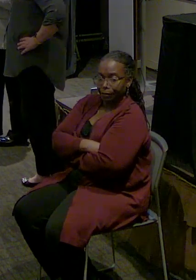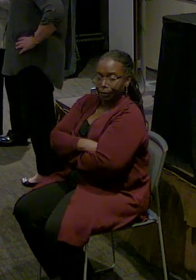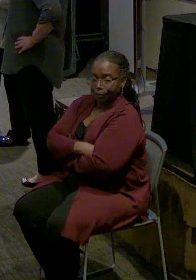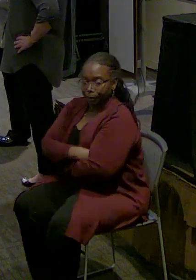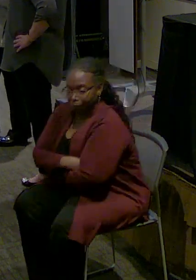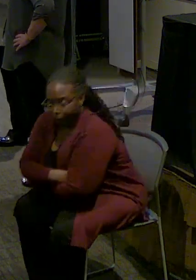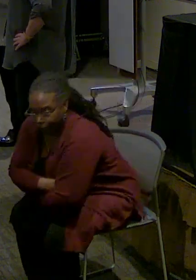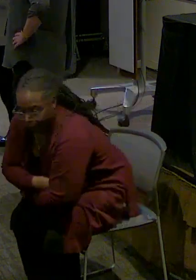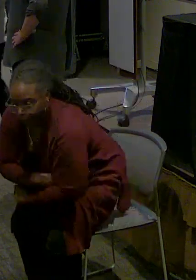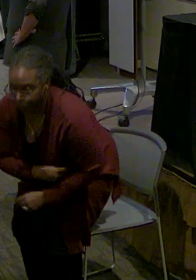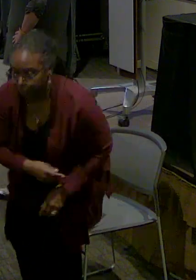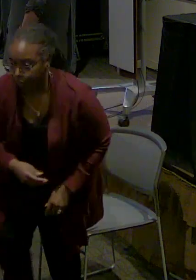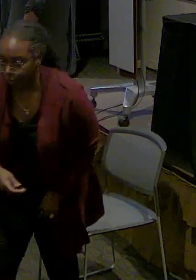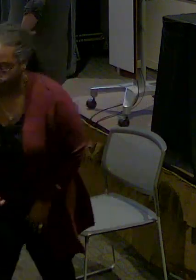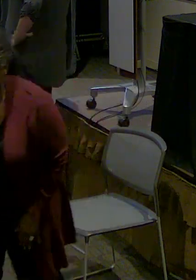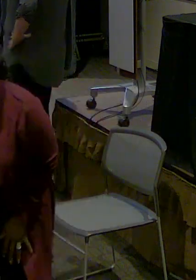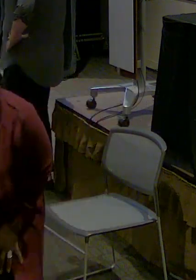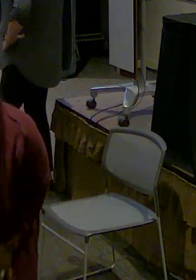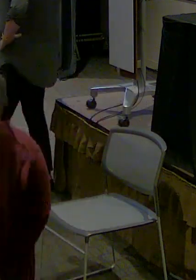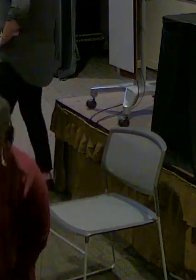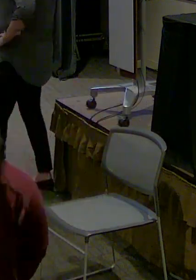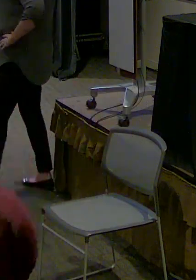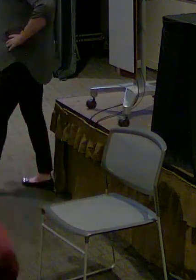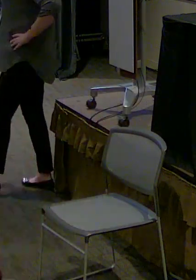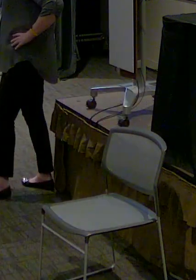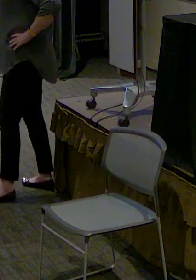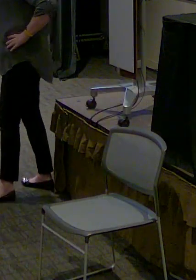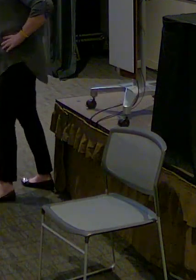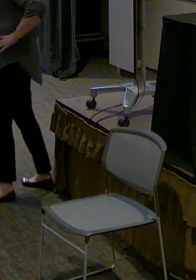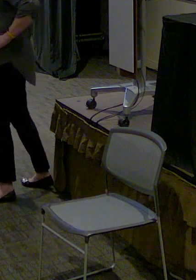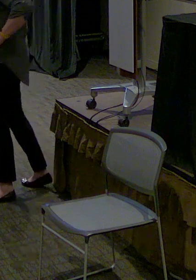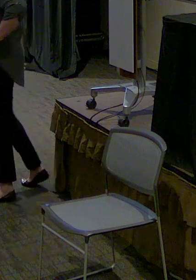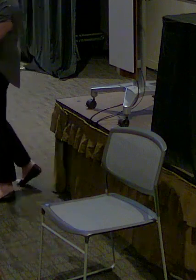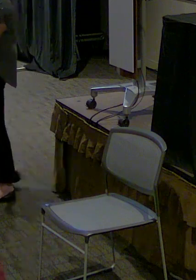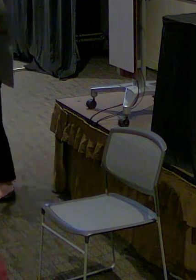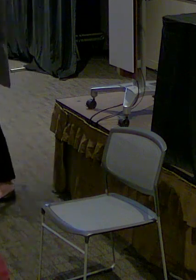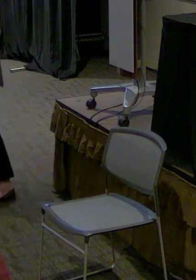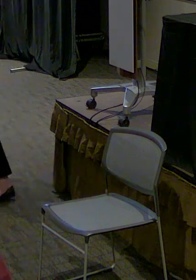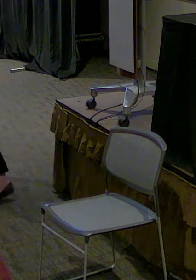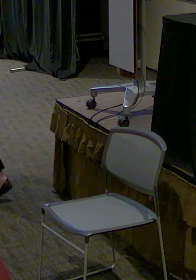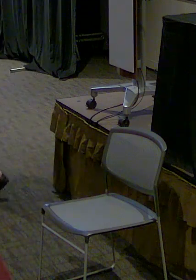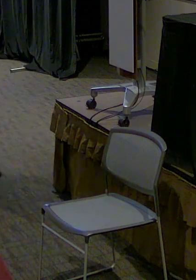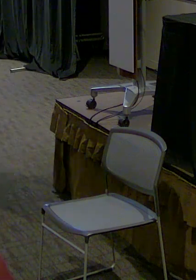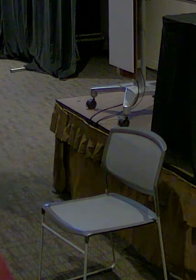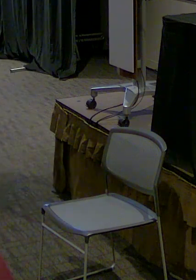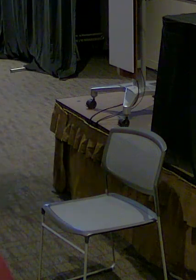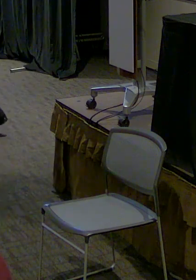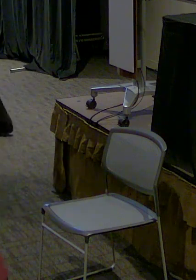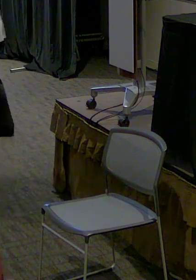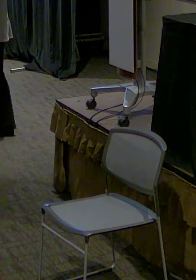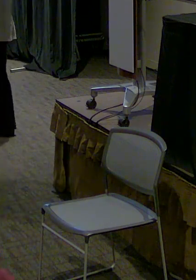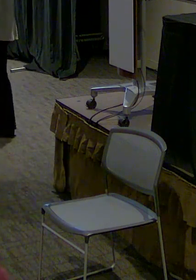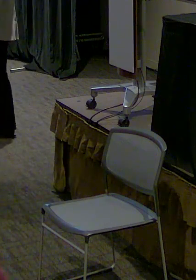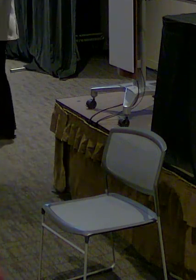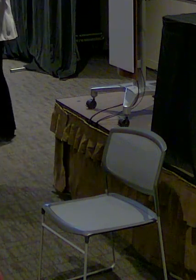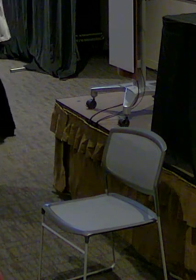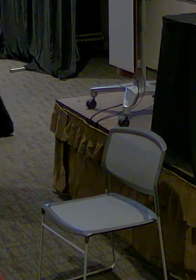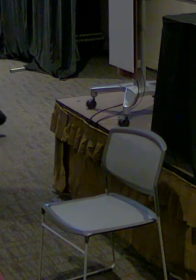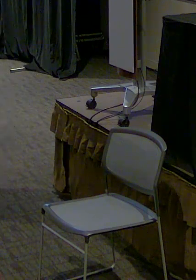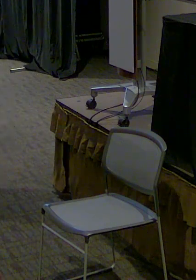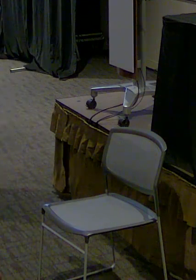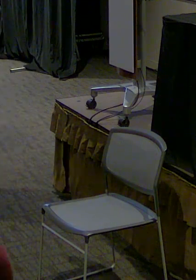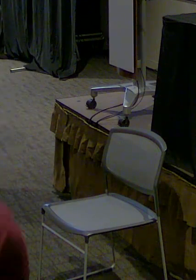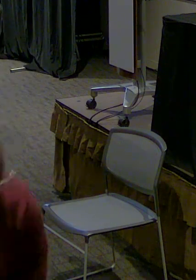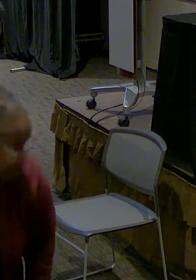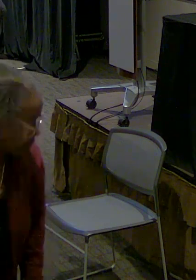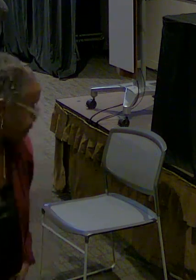Our special populations coordinator is in the room, and we work very closely with her. We're working on it, aren't we,